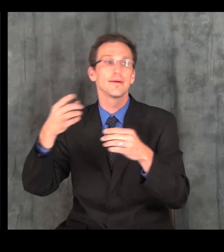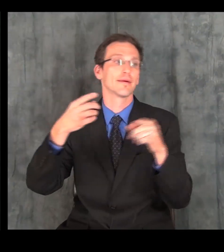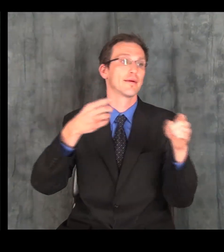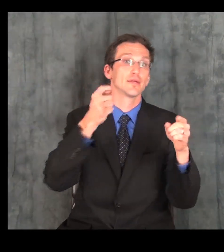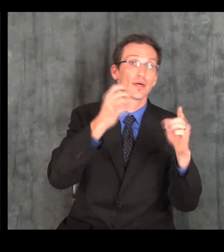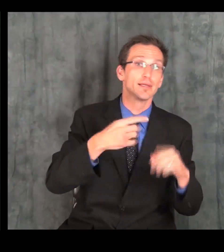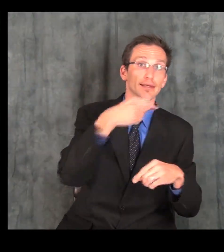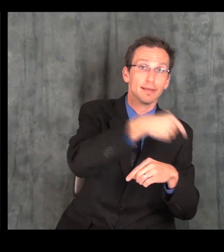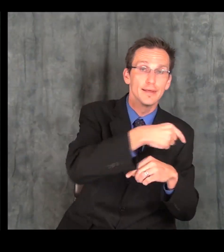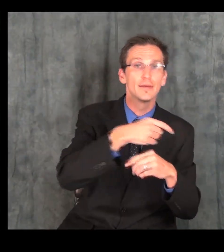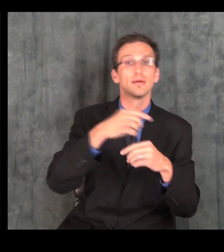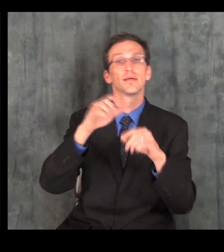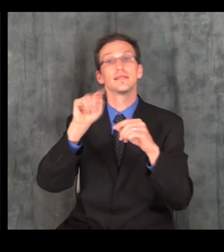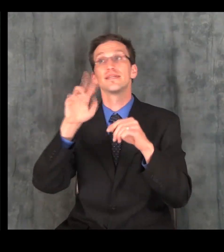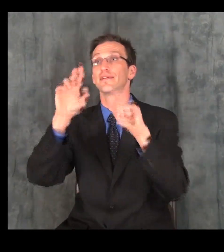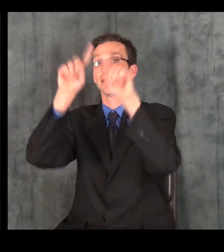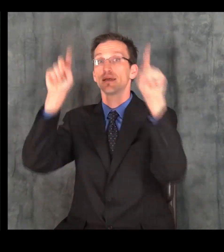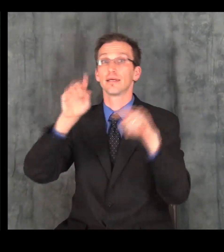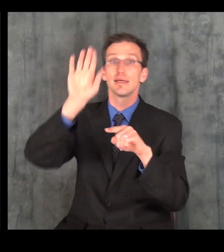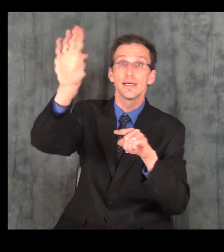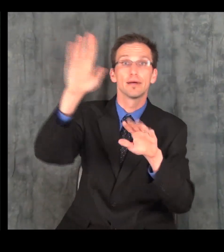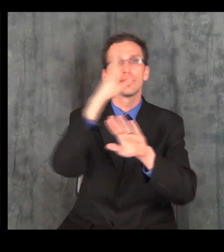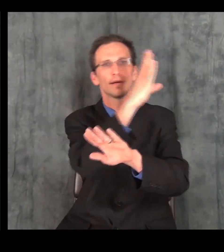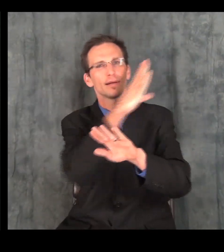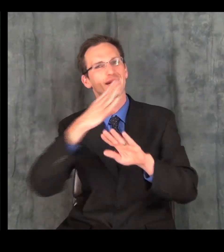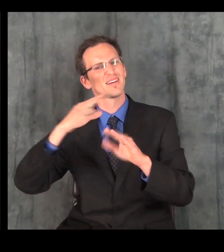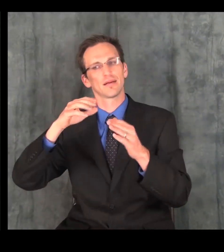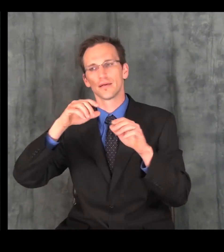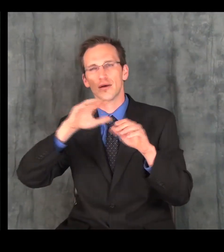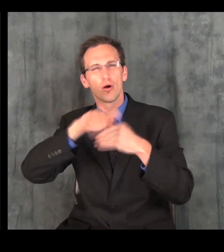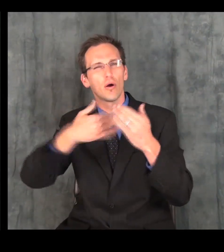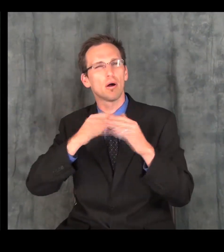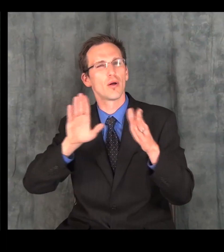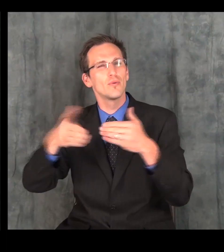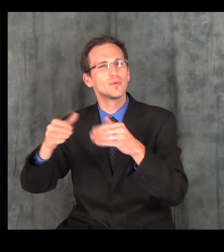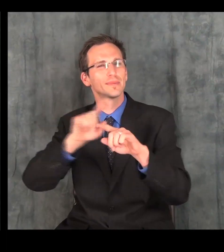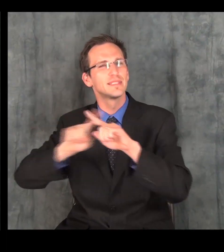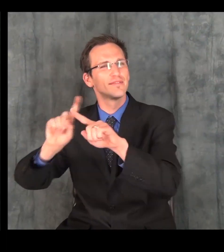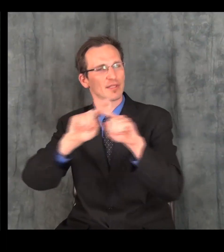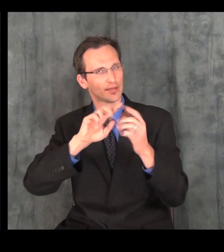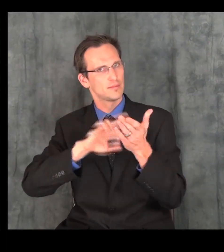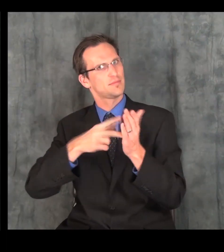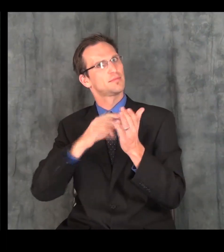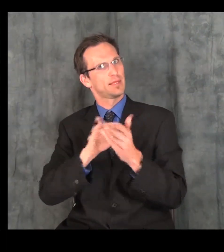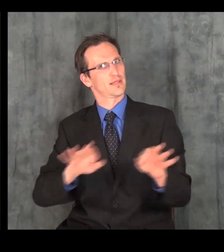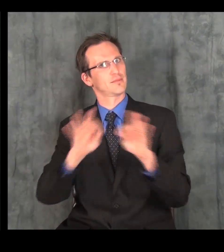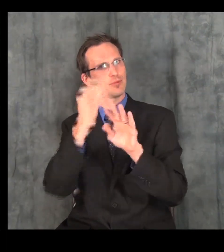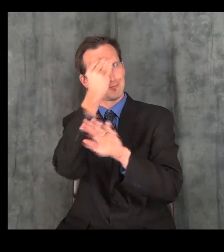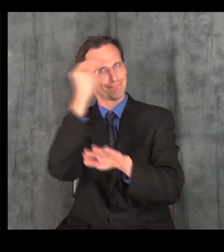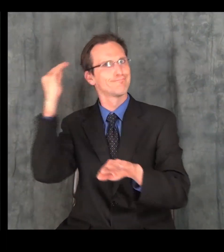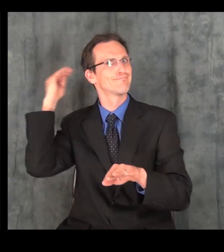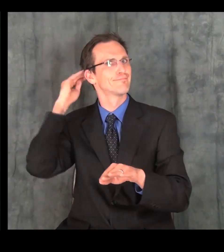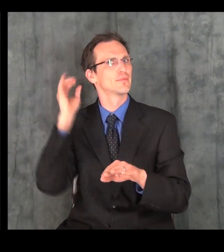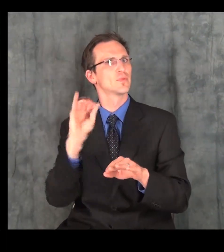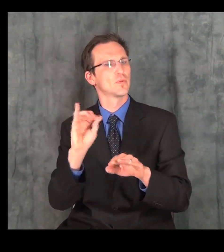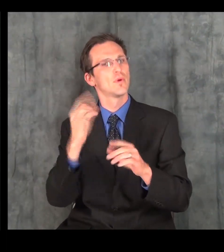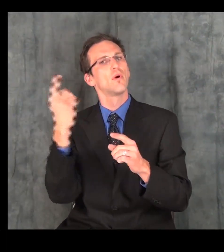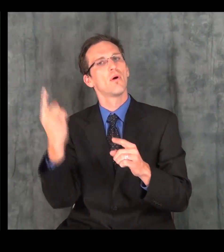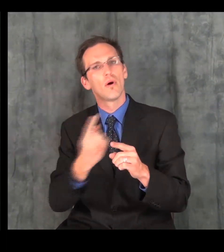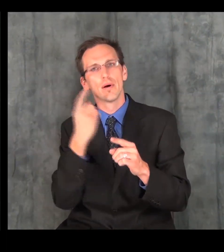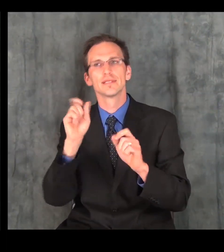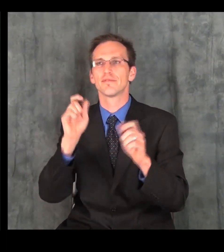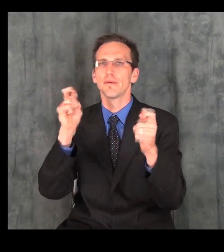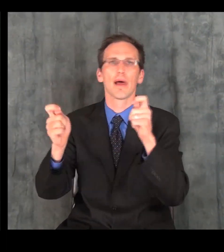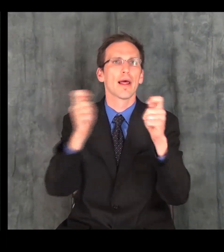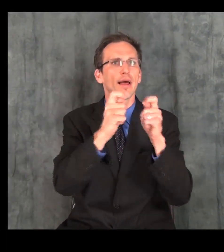wall. So that's always something to have as a consideration, because there would always need to be